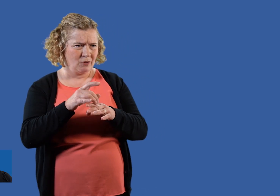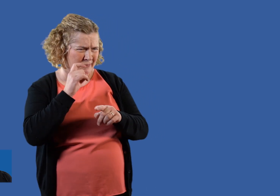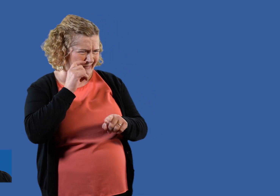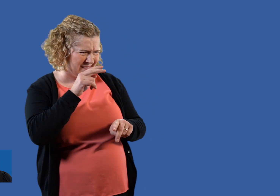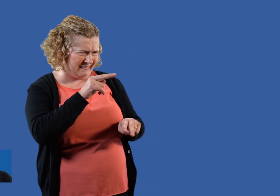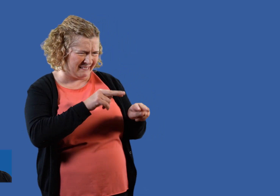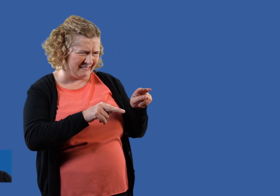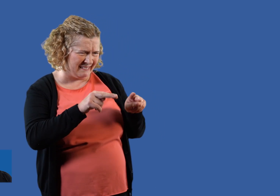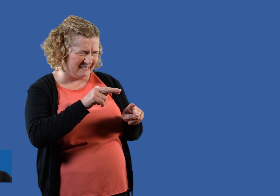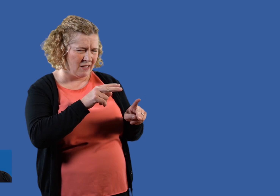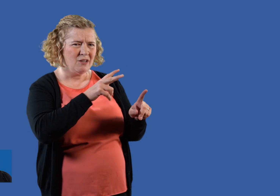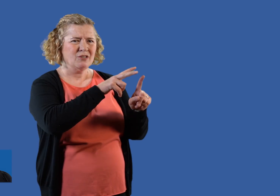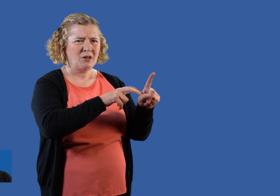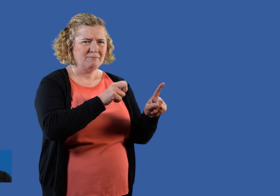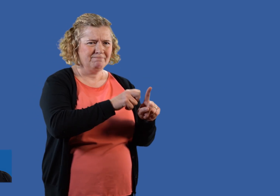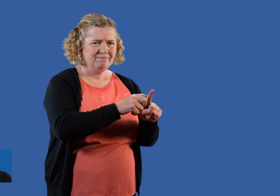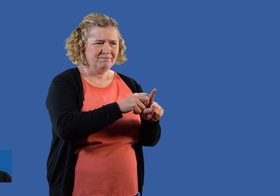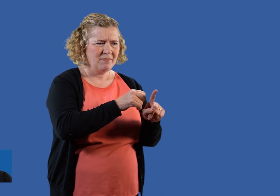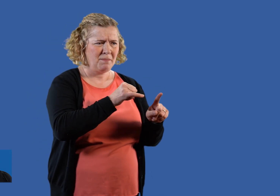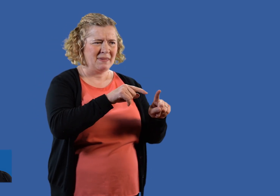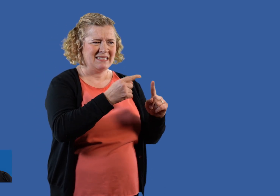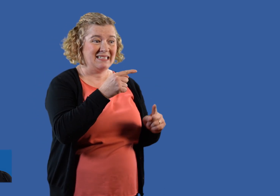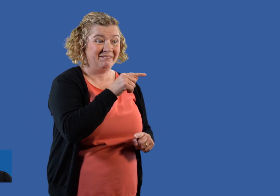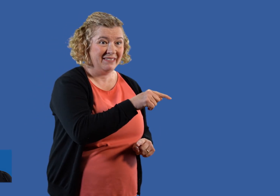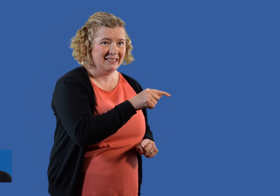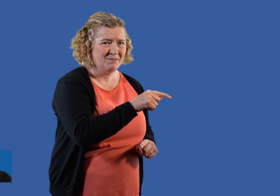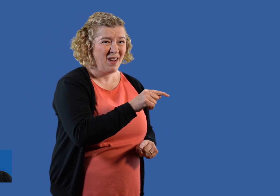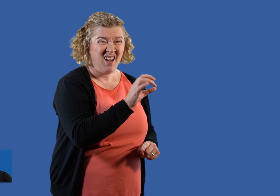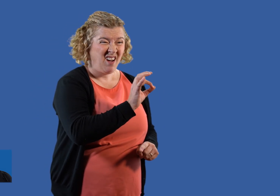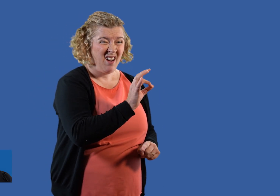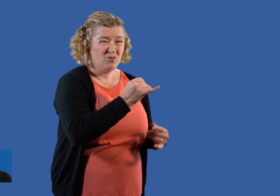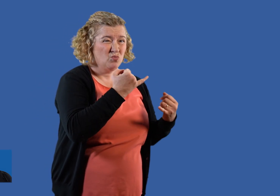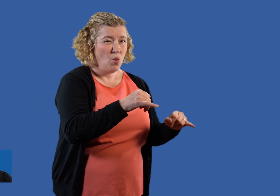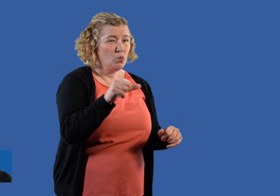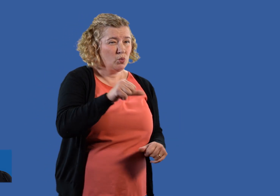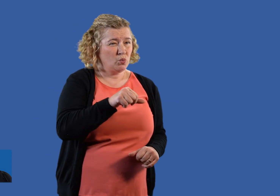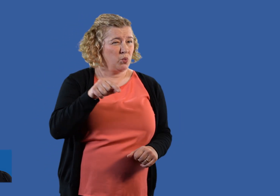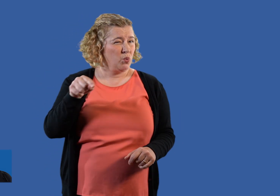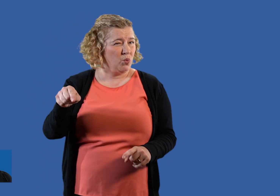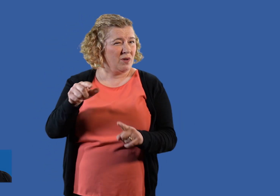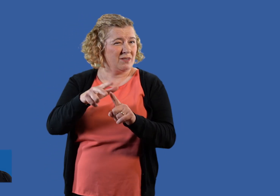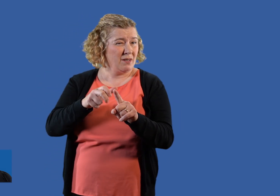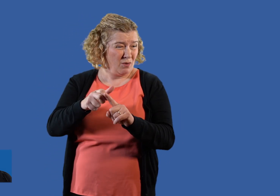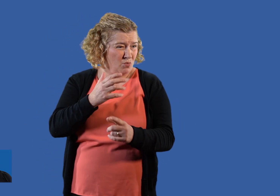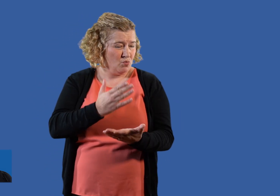depressive disorder, and the consequences of misdiagnosis could be life-threatening.